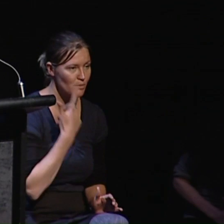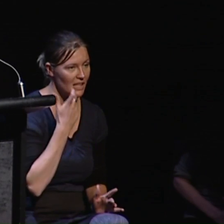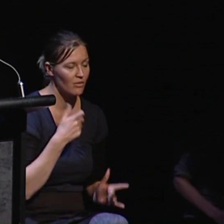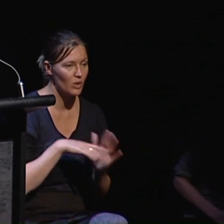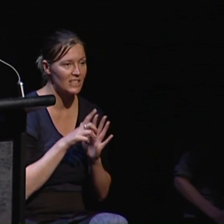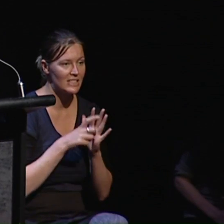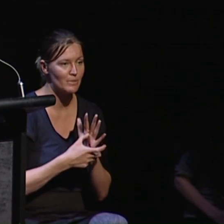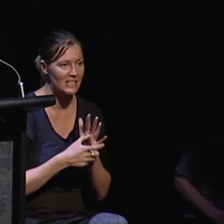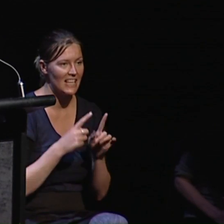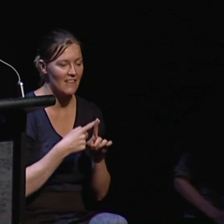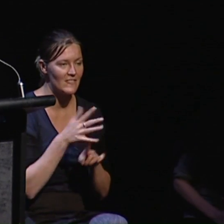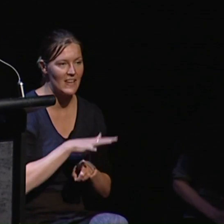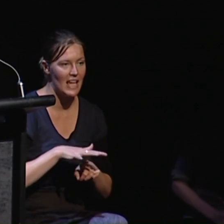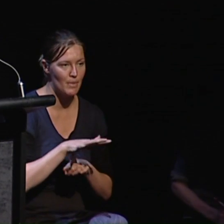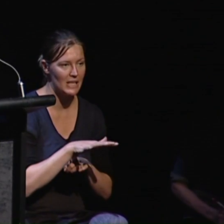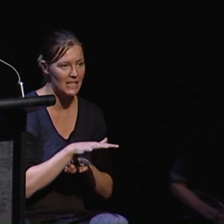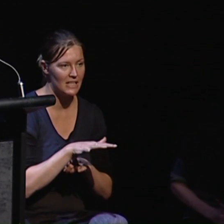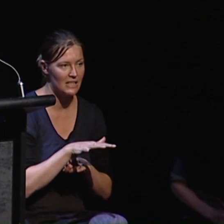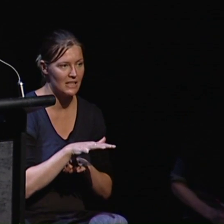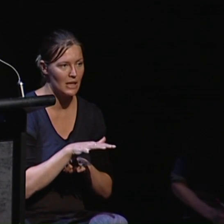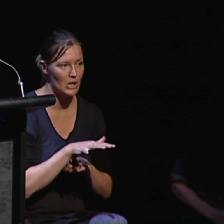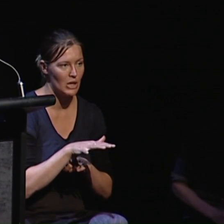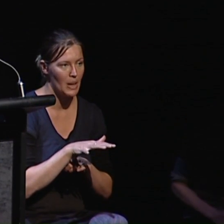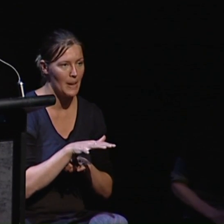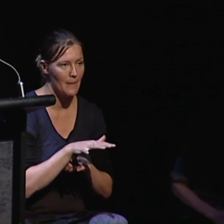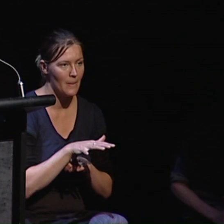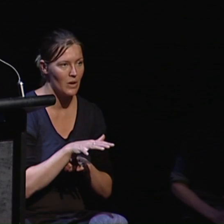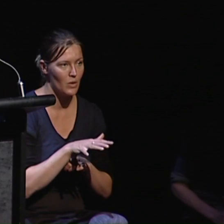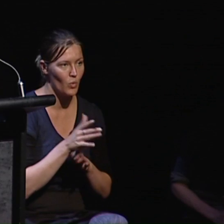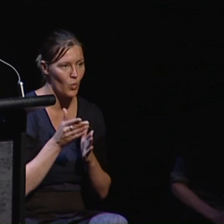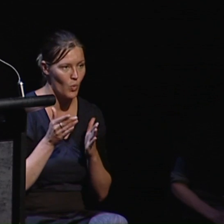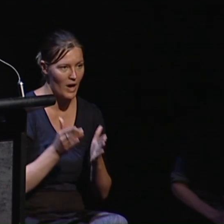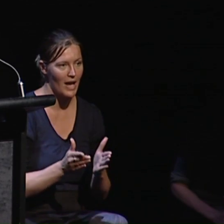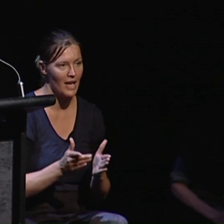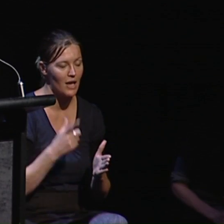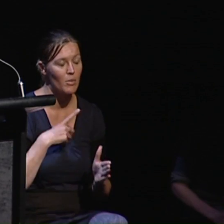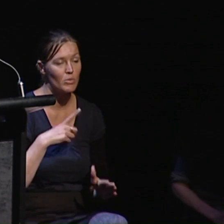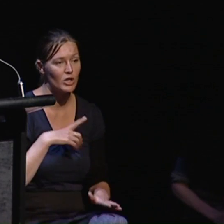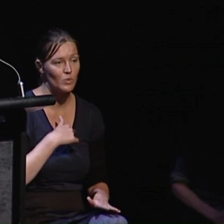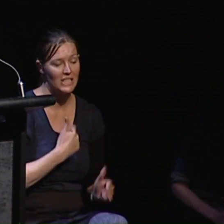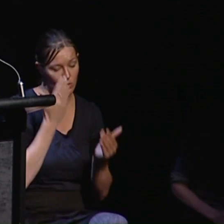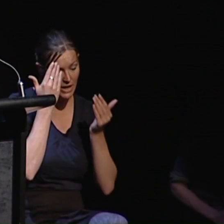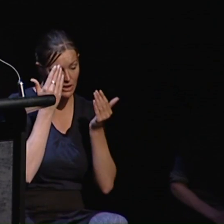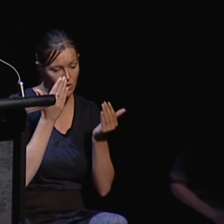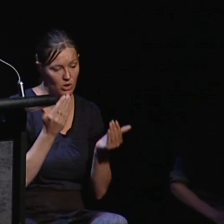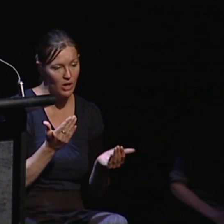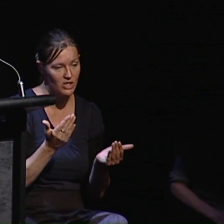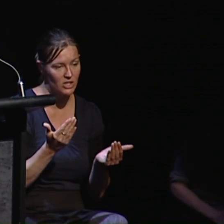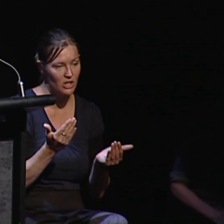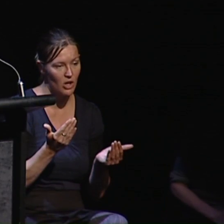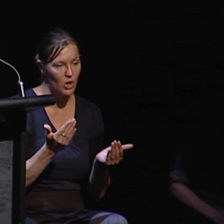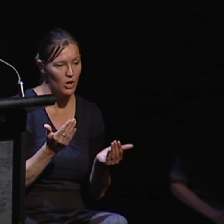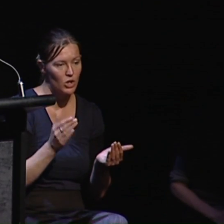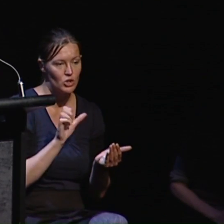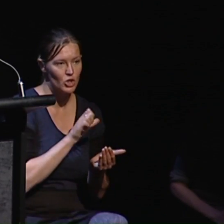family movements to acknowledge that we should not be put in a position of having to